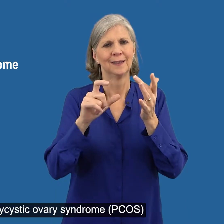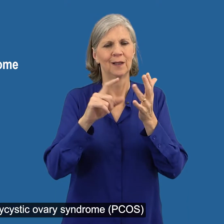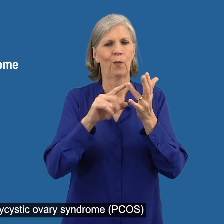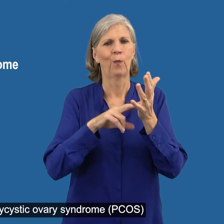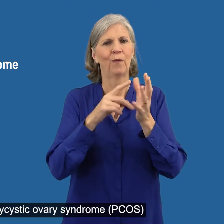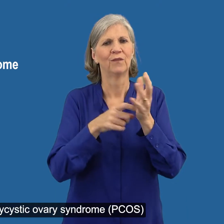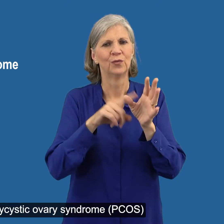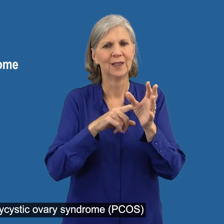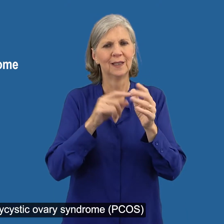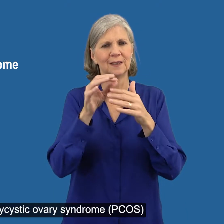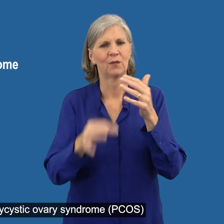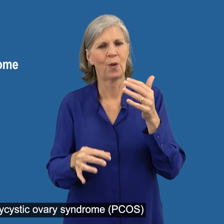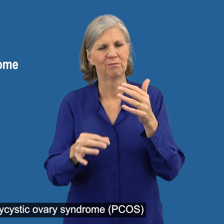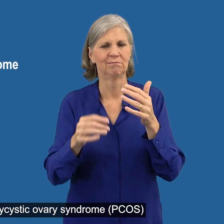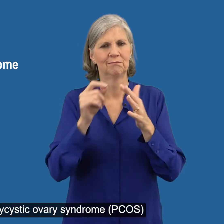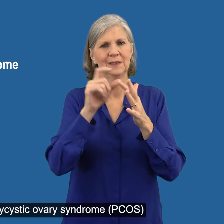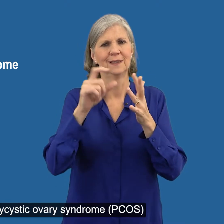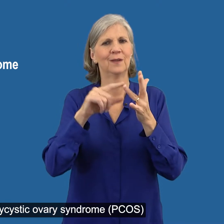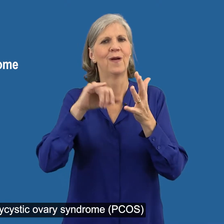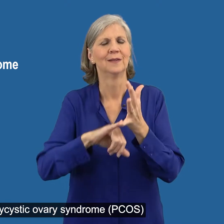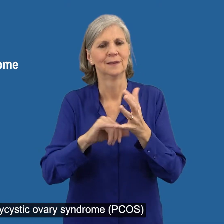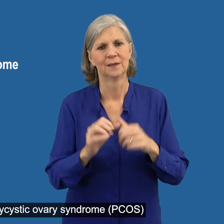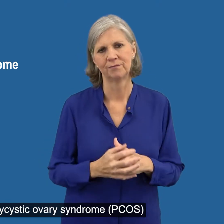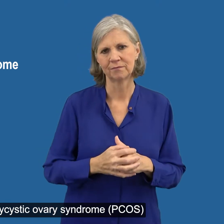Polycystic ovary syndrome, PCOS.